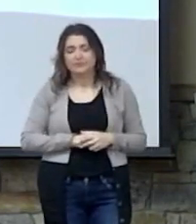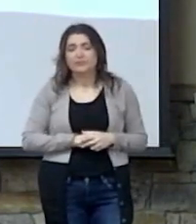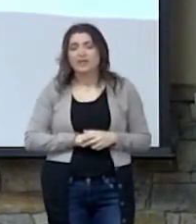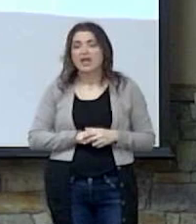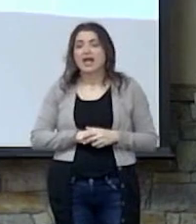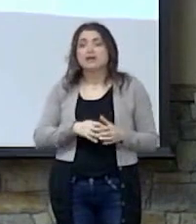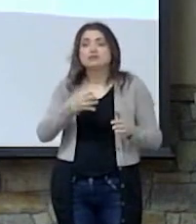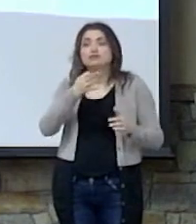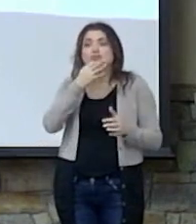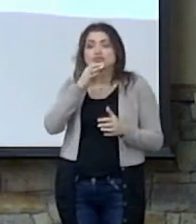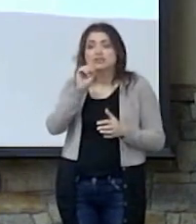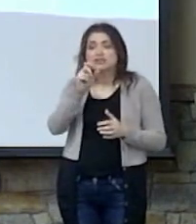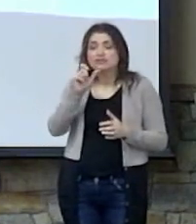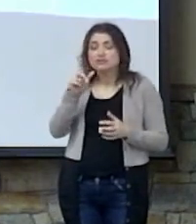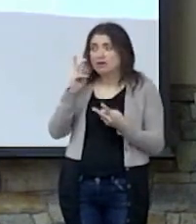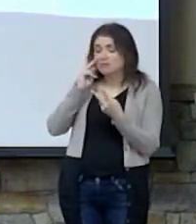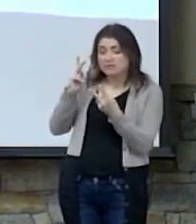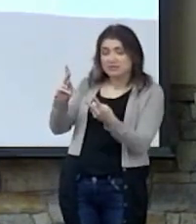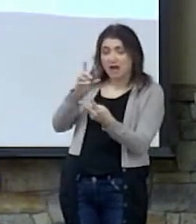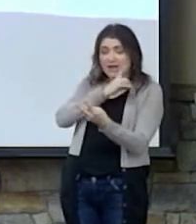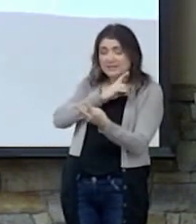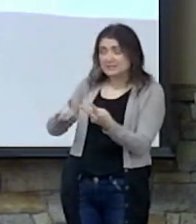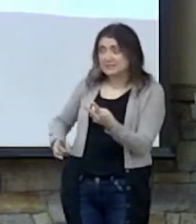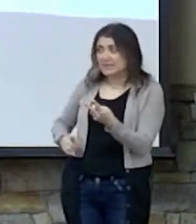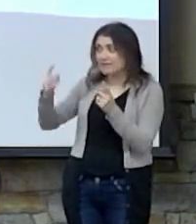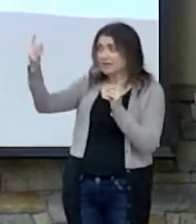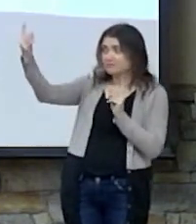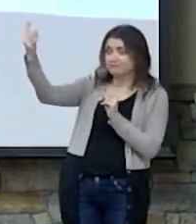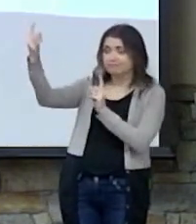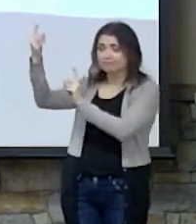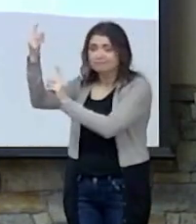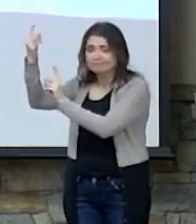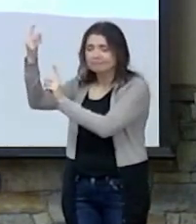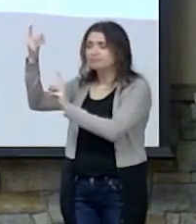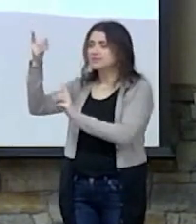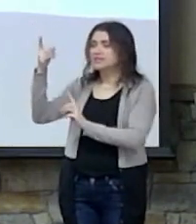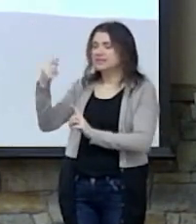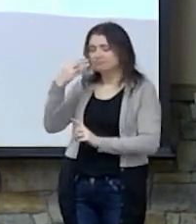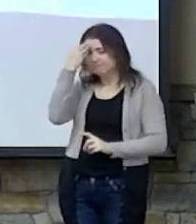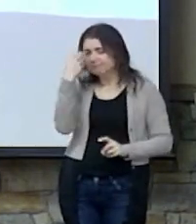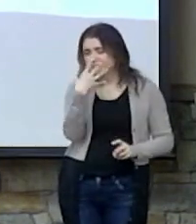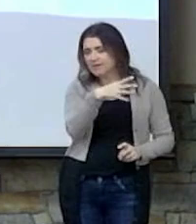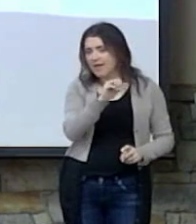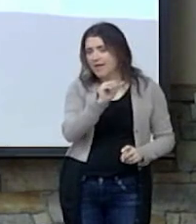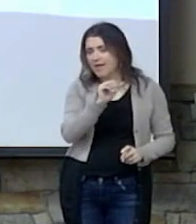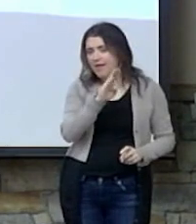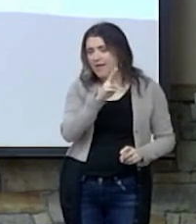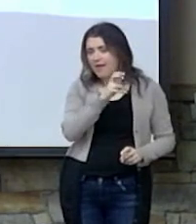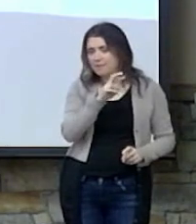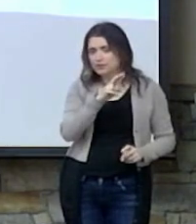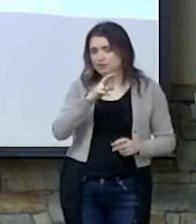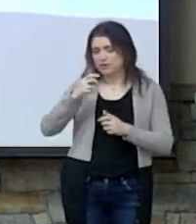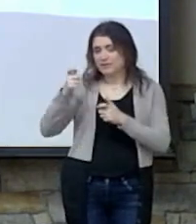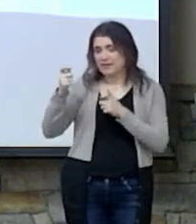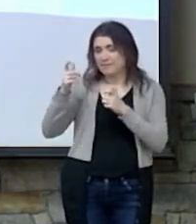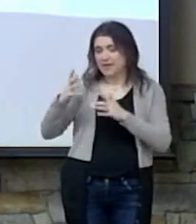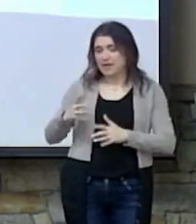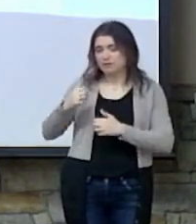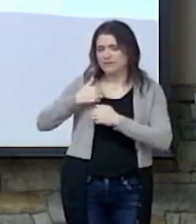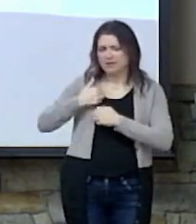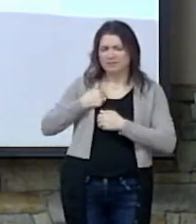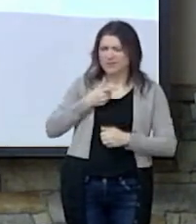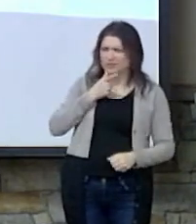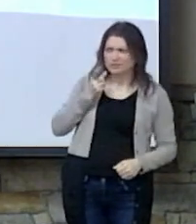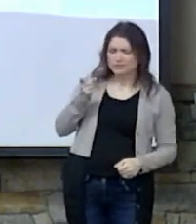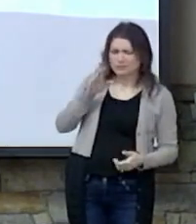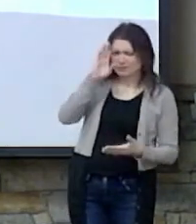As soon as Saul saw David go out against the Philistine, he said to Abner, the commander of the army, Abner, whose son